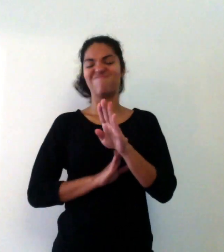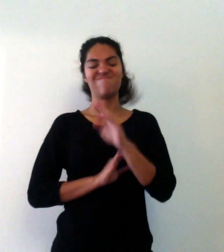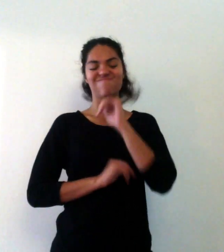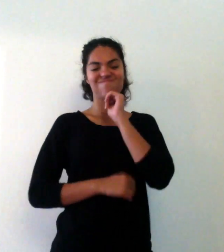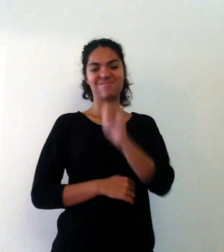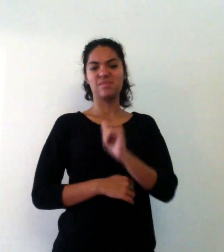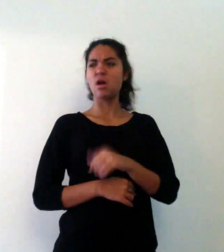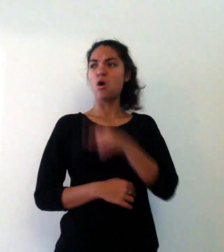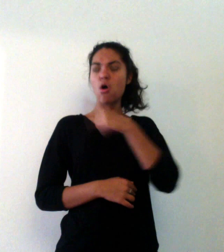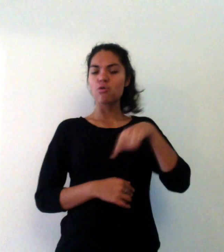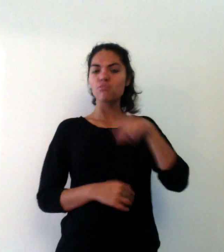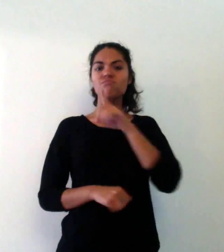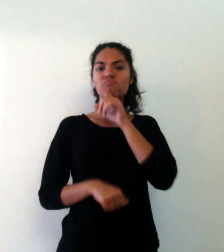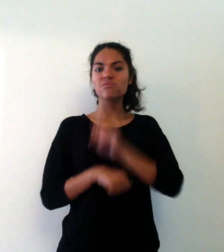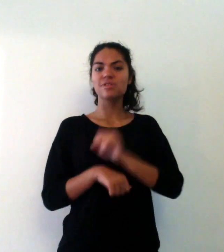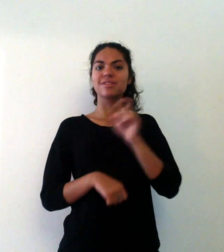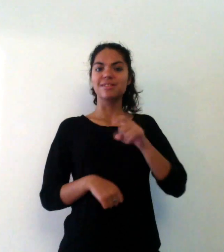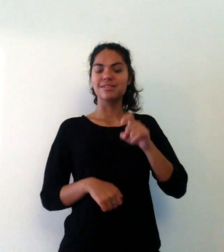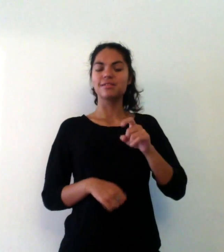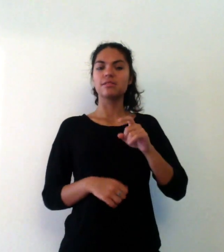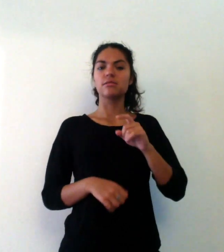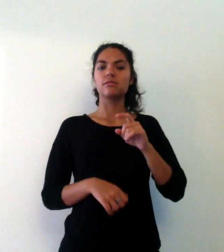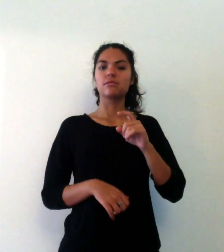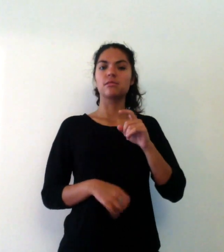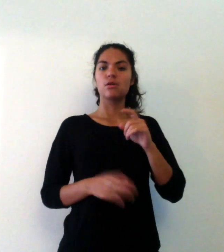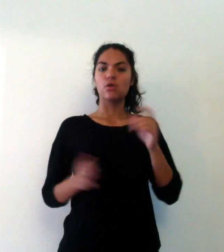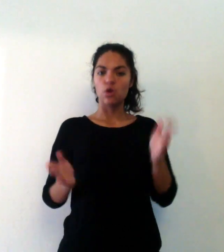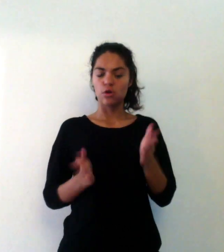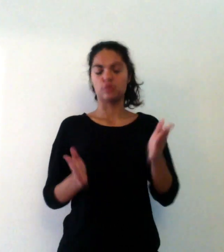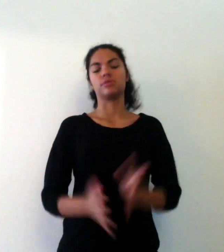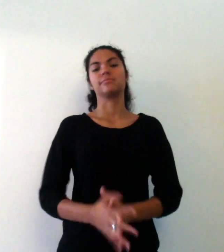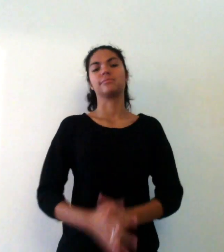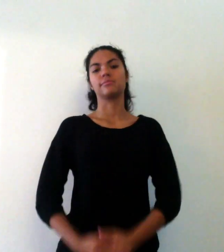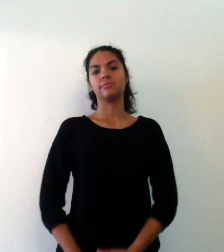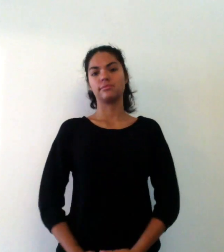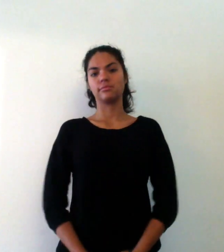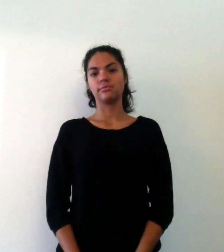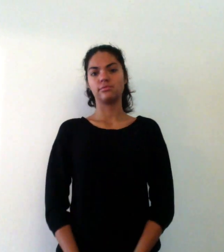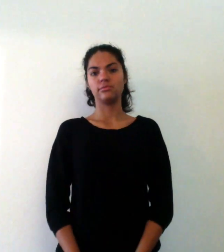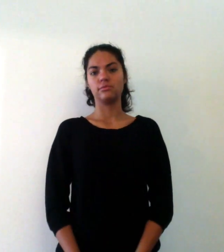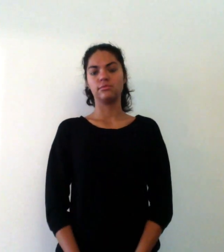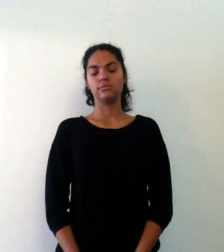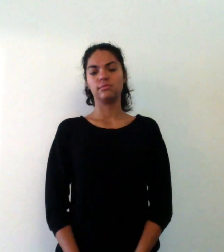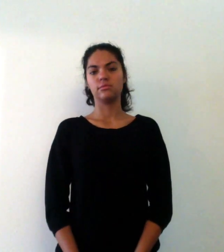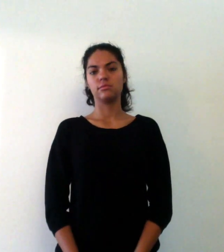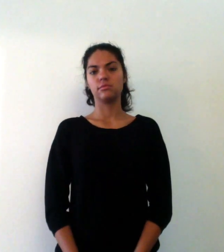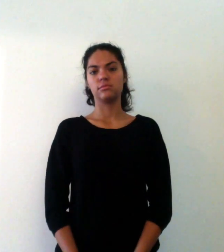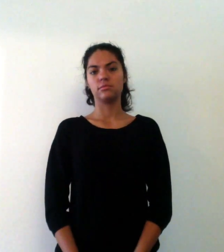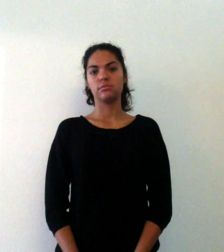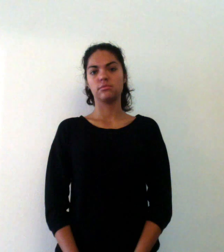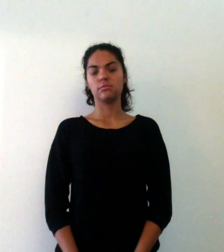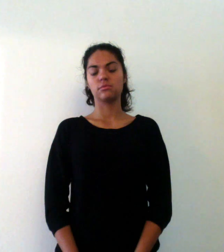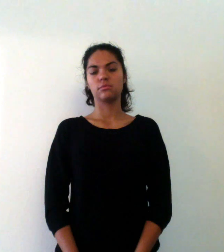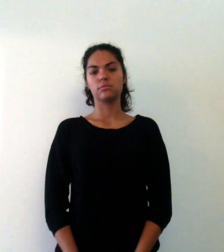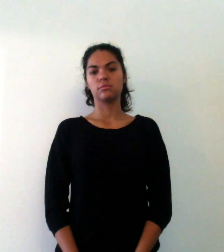priests. I phoned my assistant today, who has labored long and hard while I've gone, and I share this with you in a very meaningful